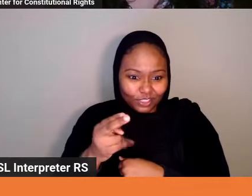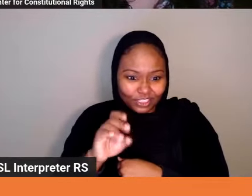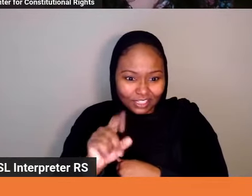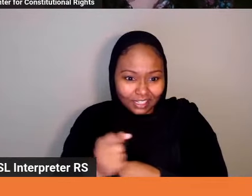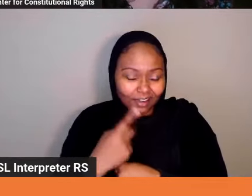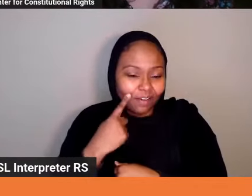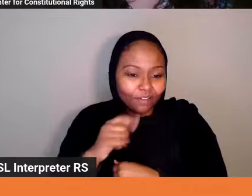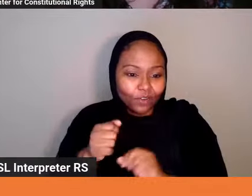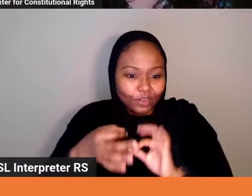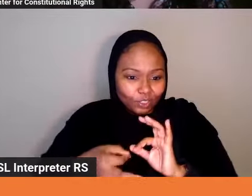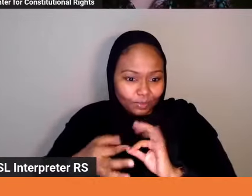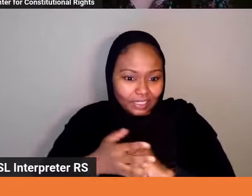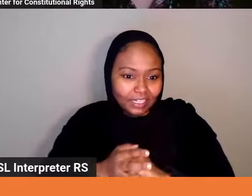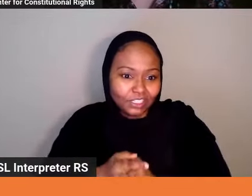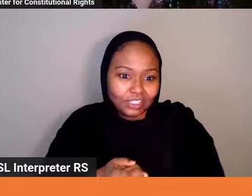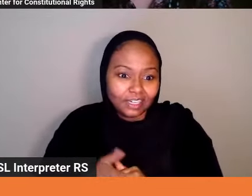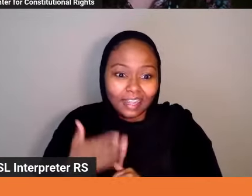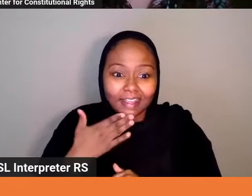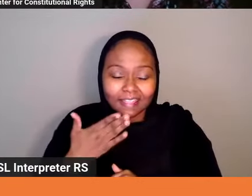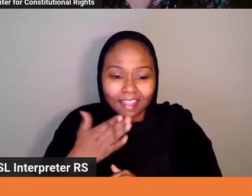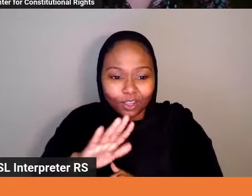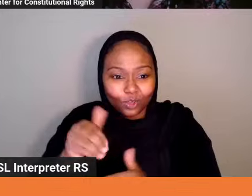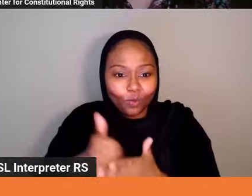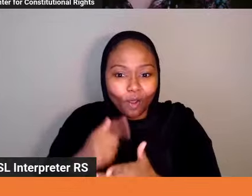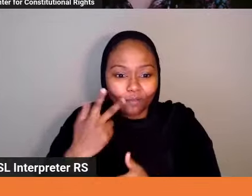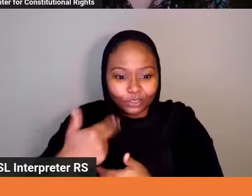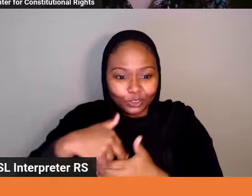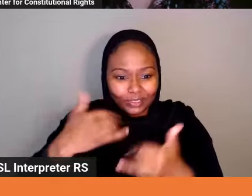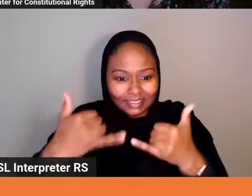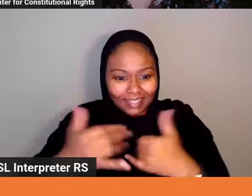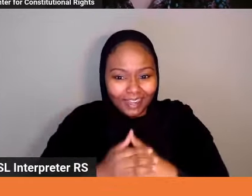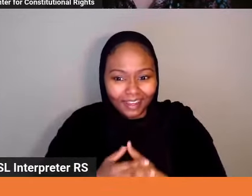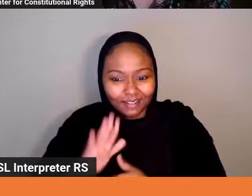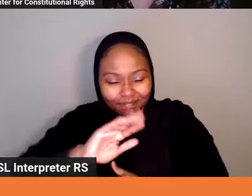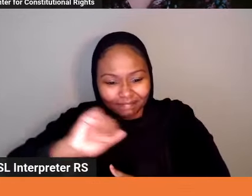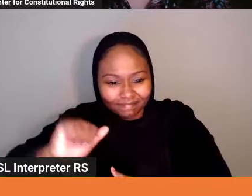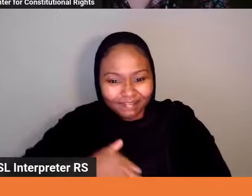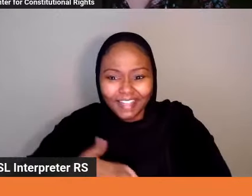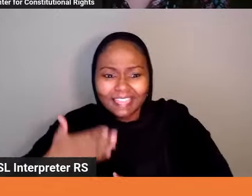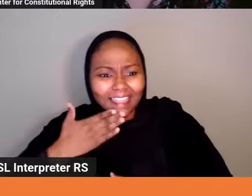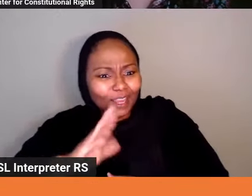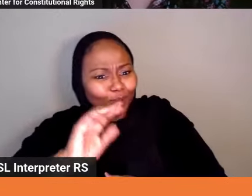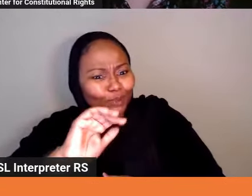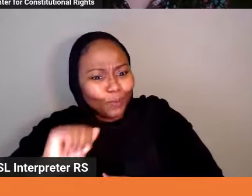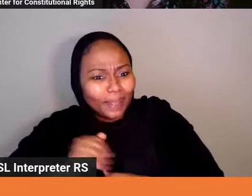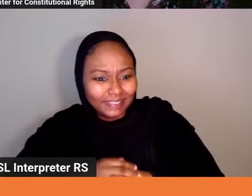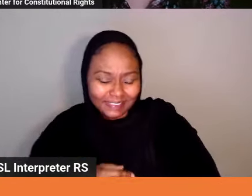for interpretation. And thank you all for joining us today. Take care. Thank you so much.